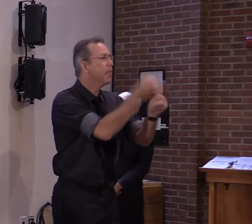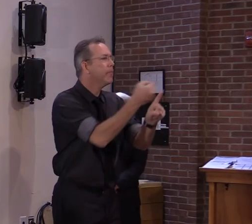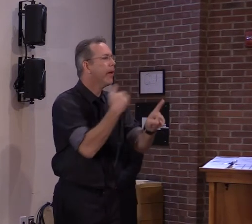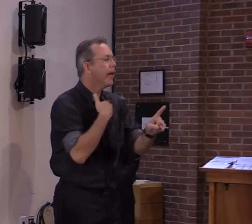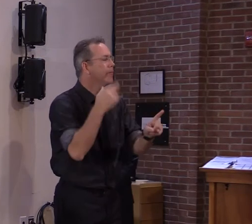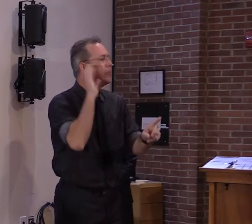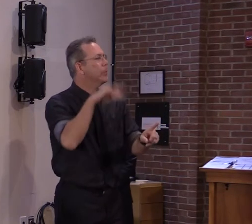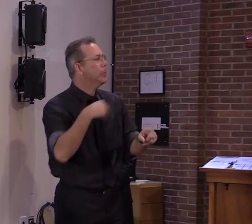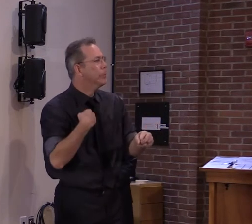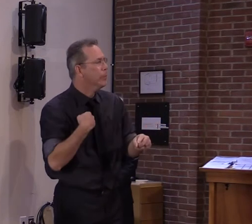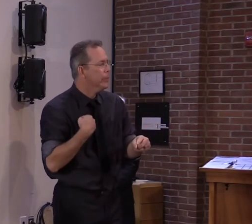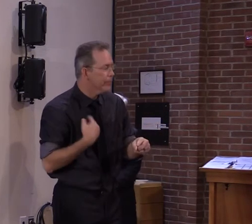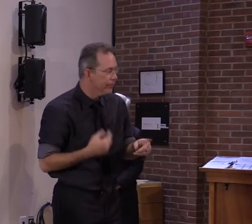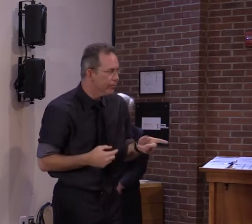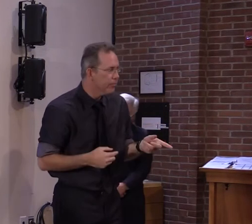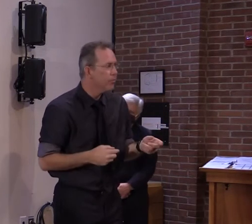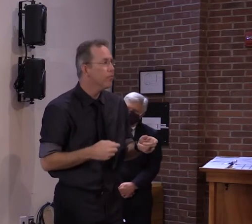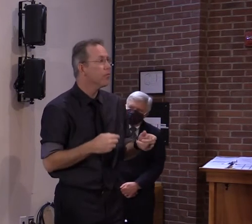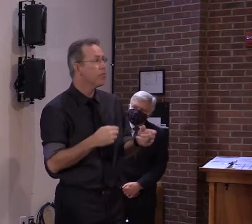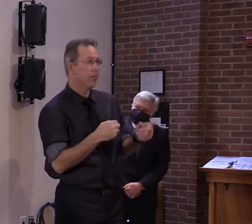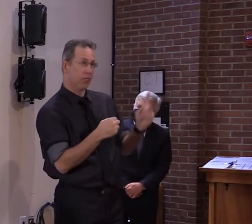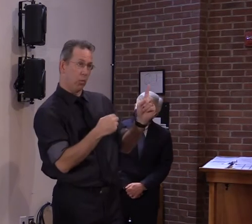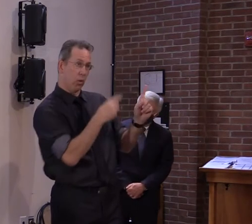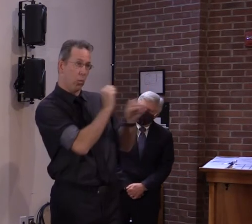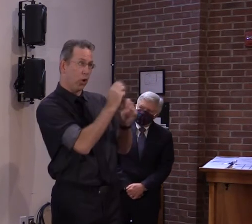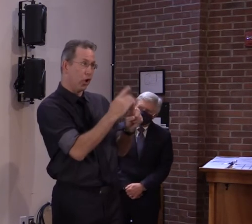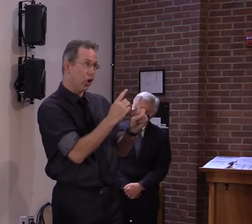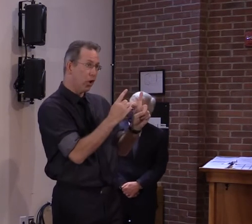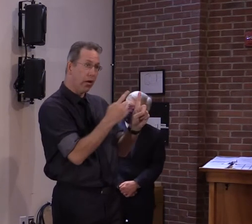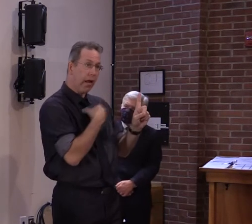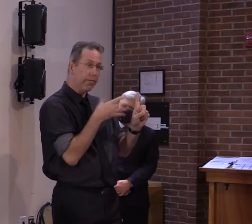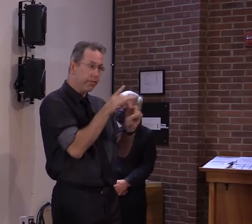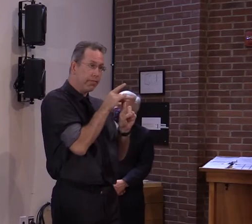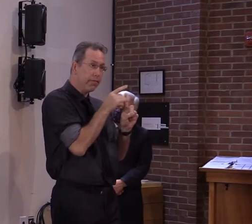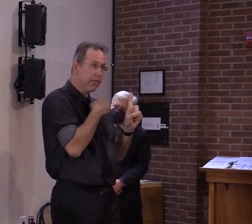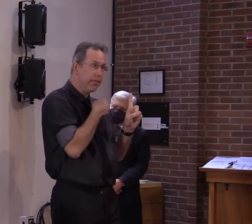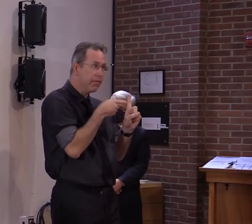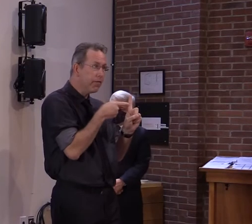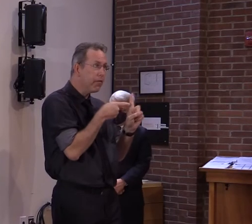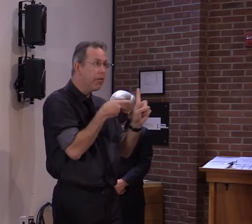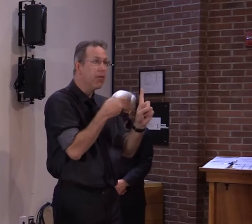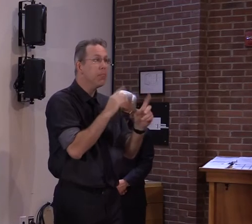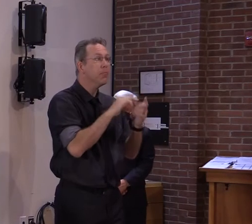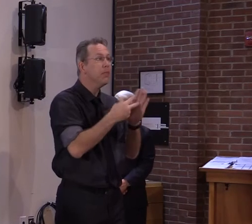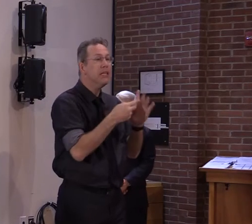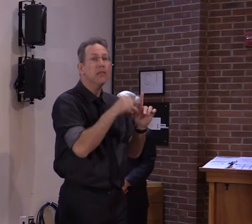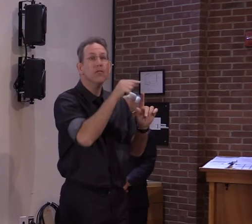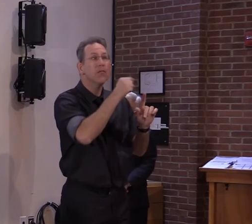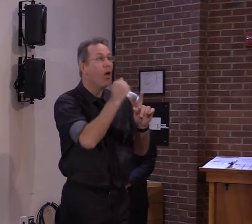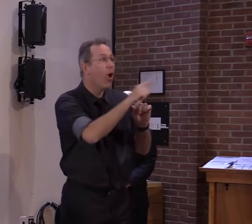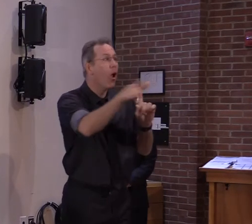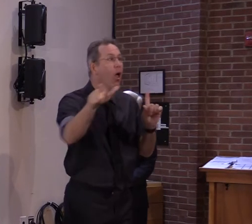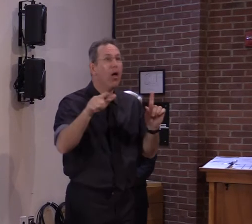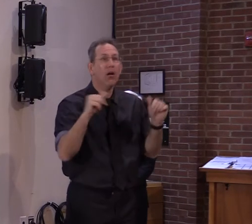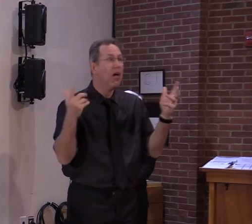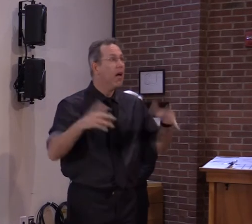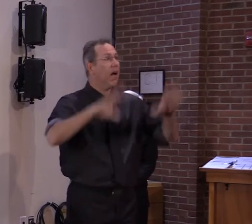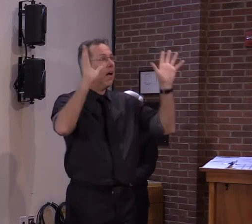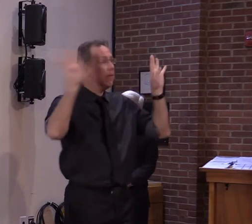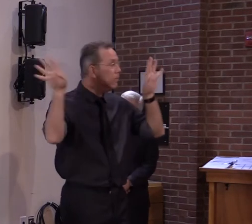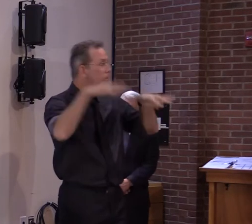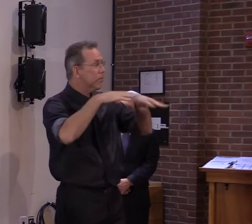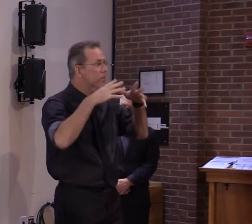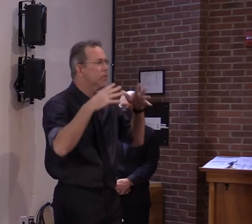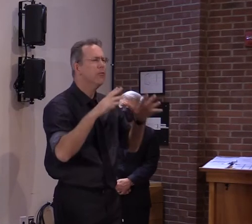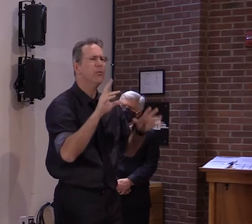does not necessarily mean a Typhoid Mary situation where because you walk in the door of that pharmacy, you